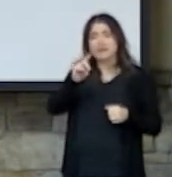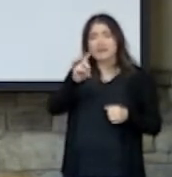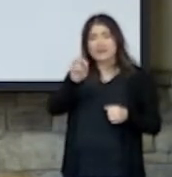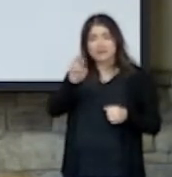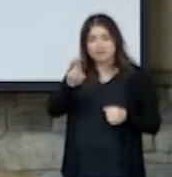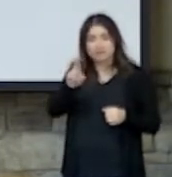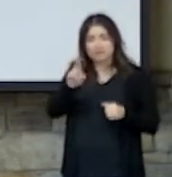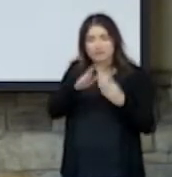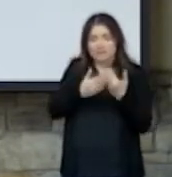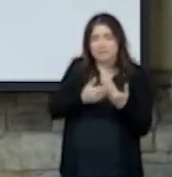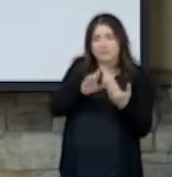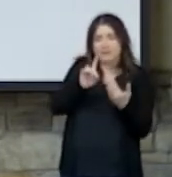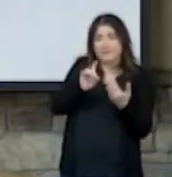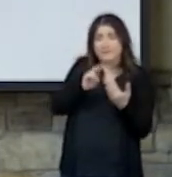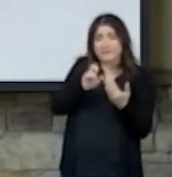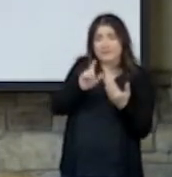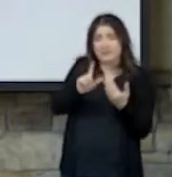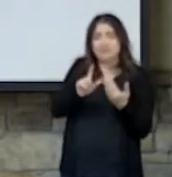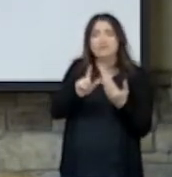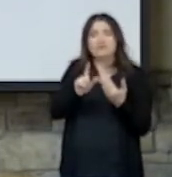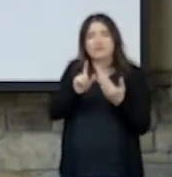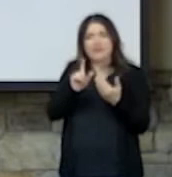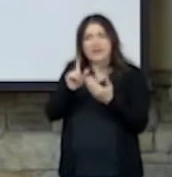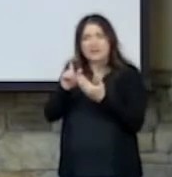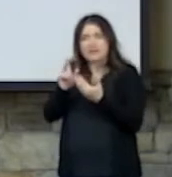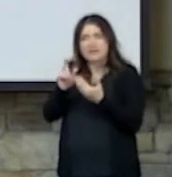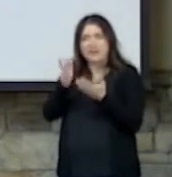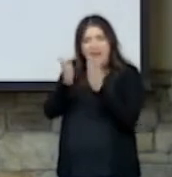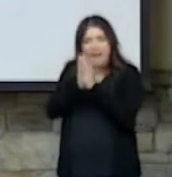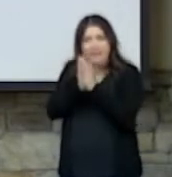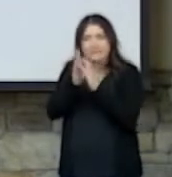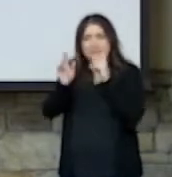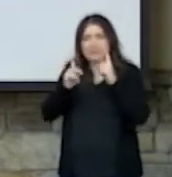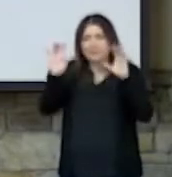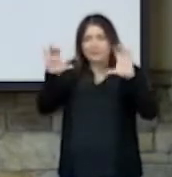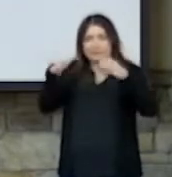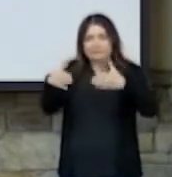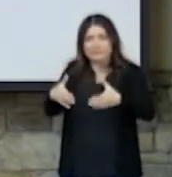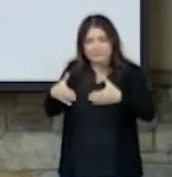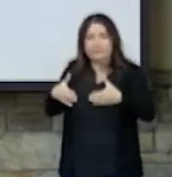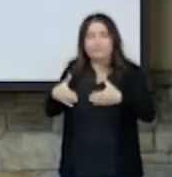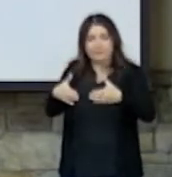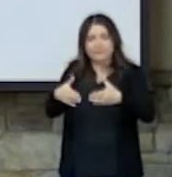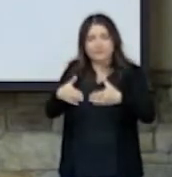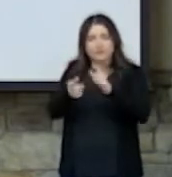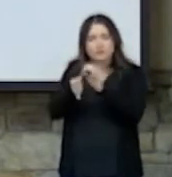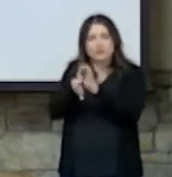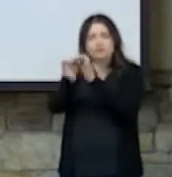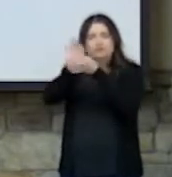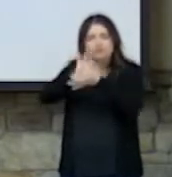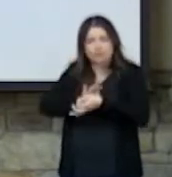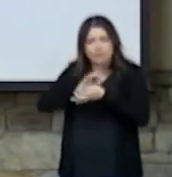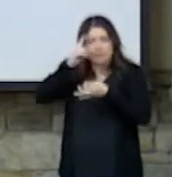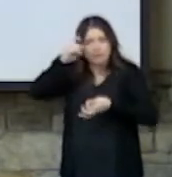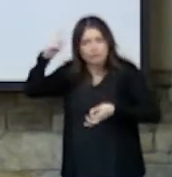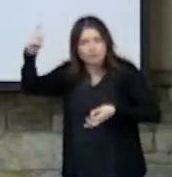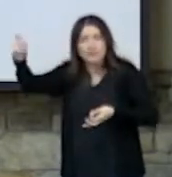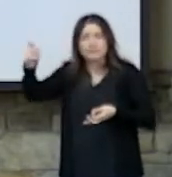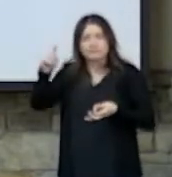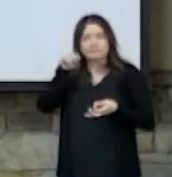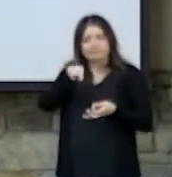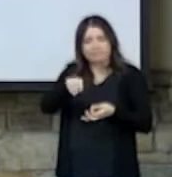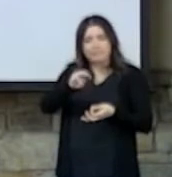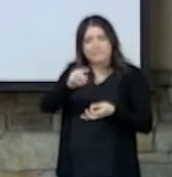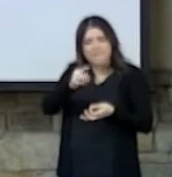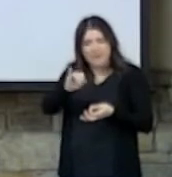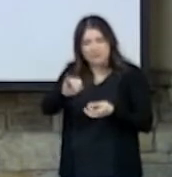groups together to try to interpret those dreams, and part of that group was made up of magi or wise men. And if